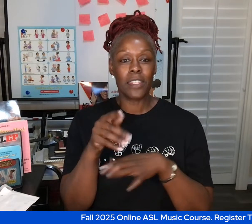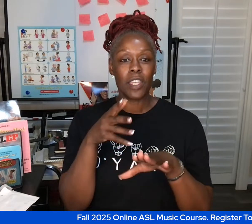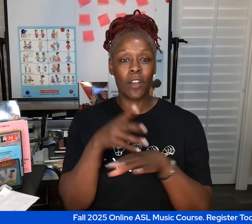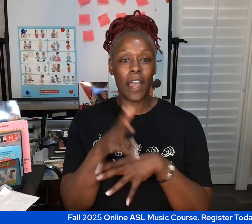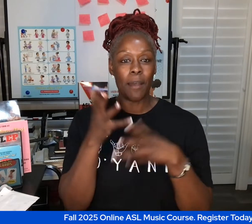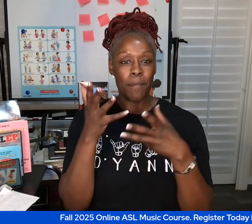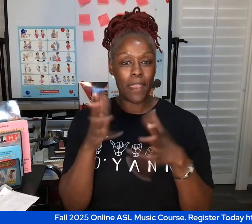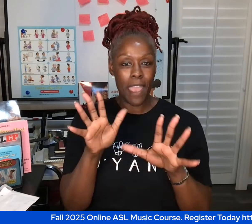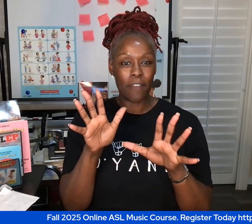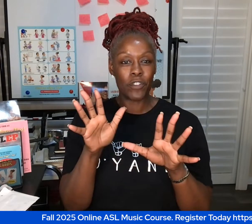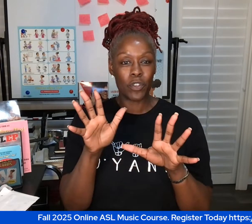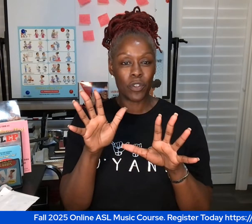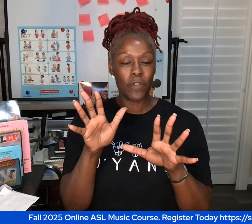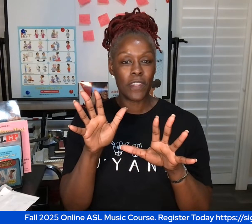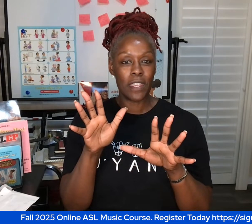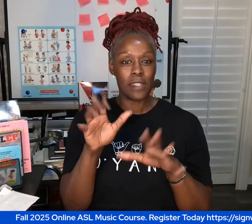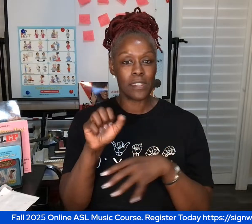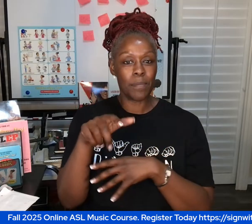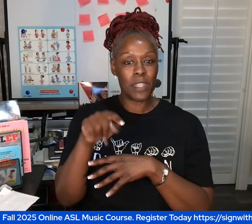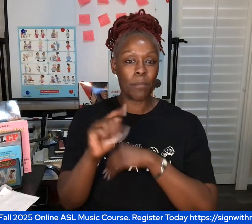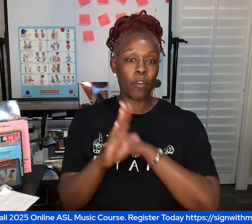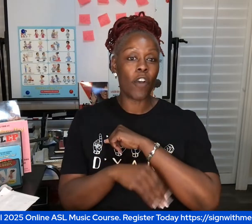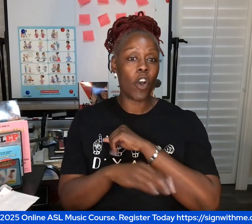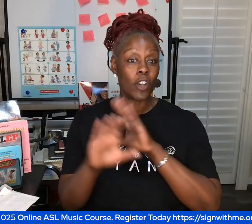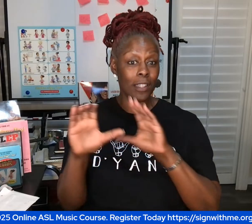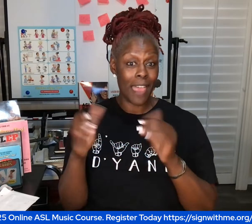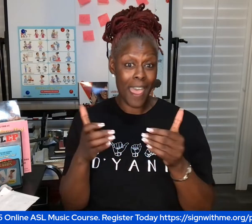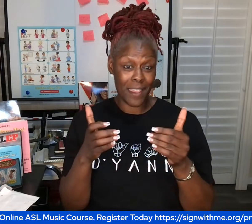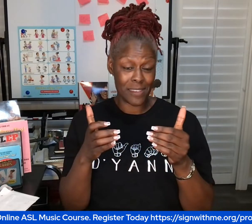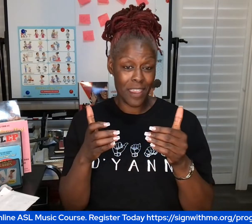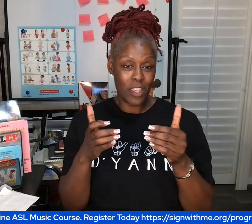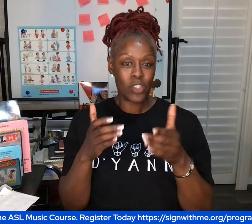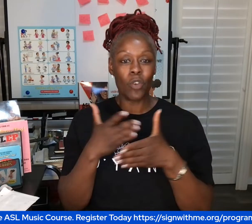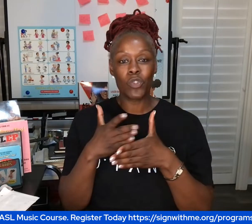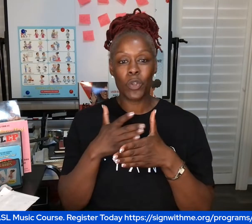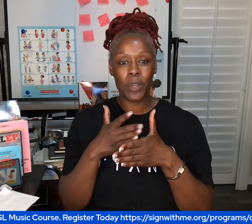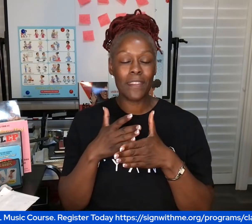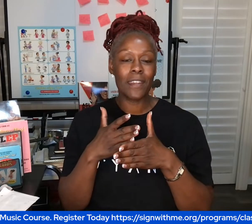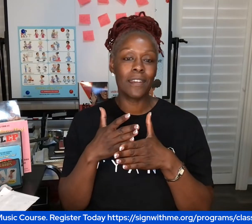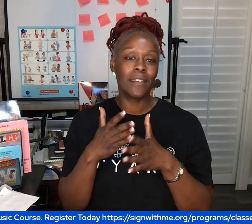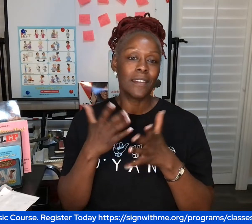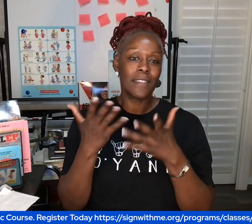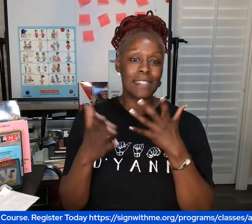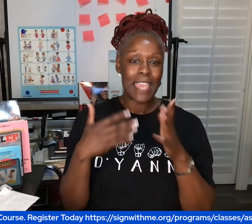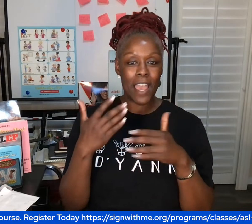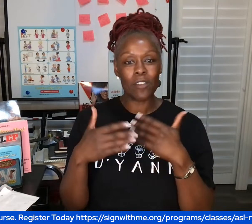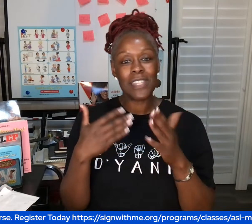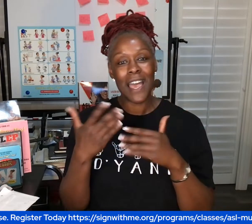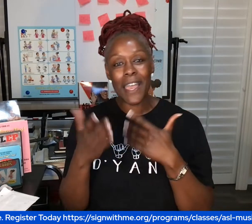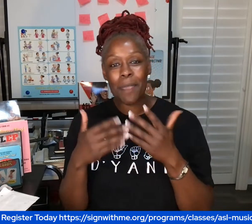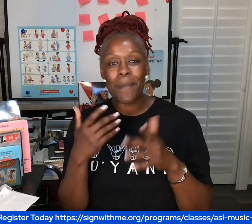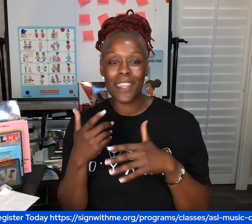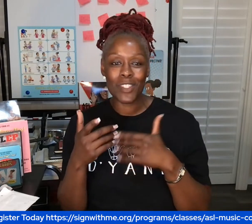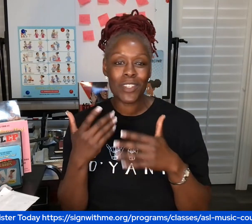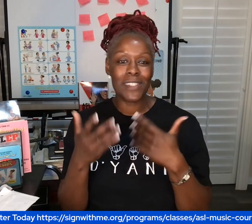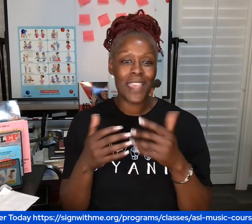until after the September fall class. So during the downtime, I guess you can